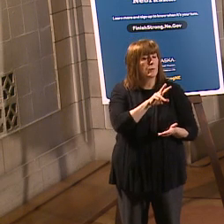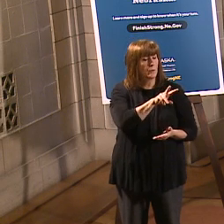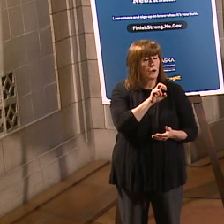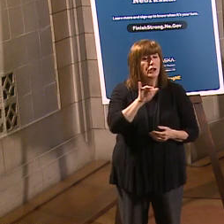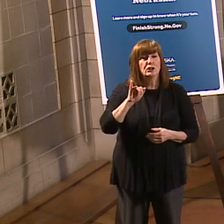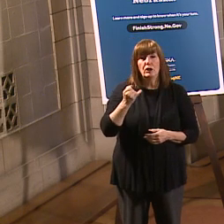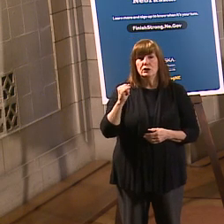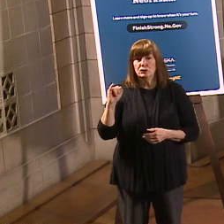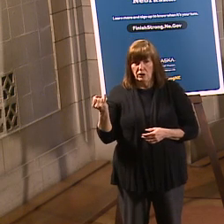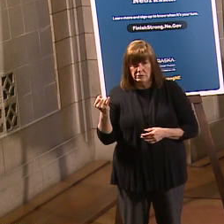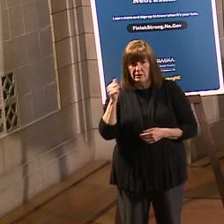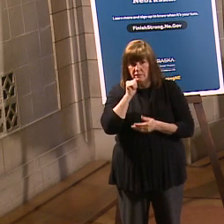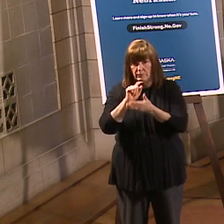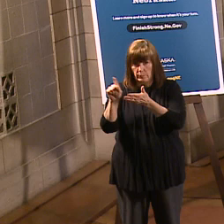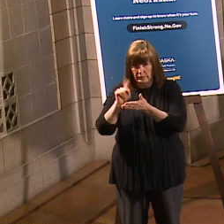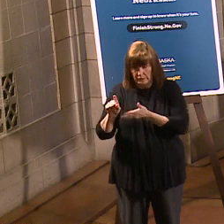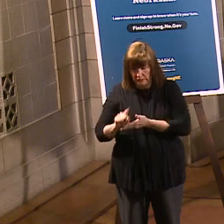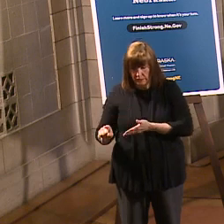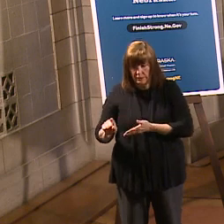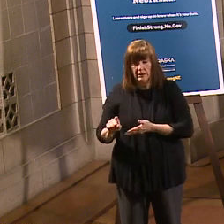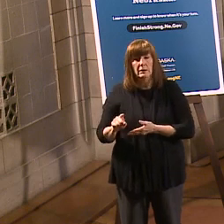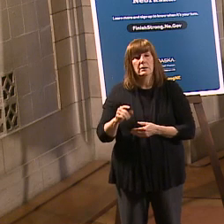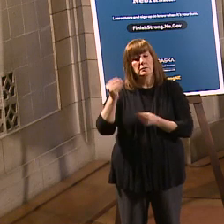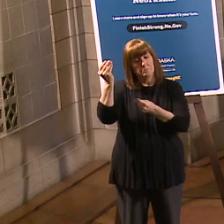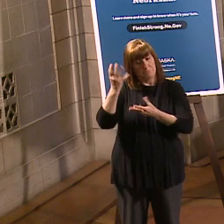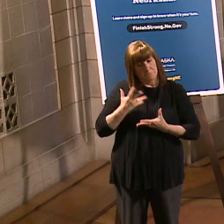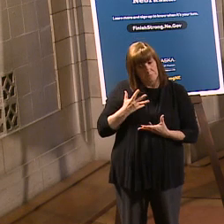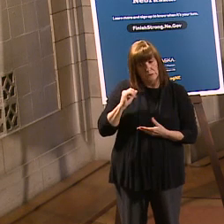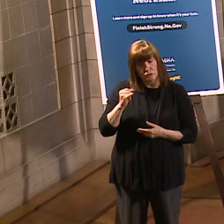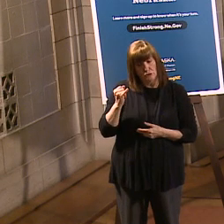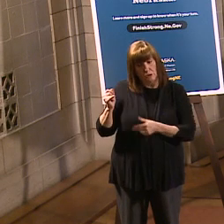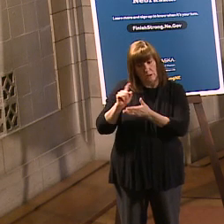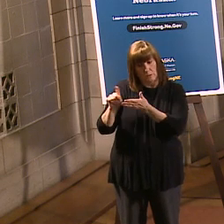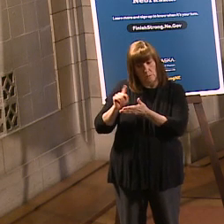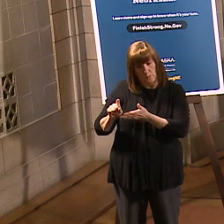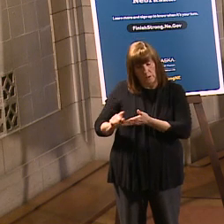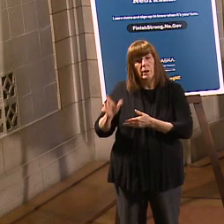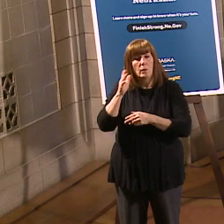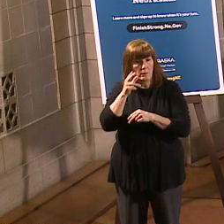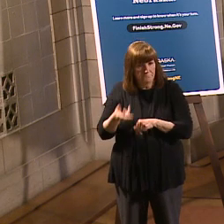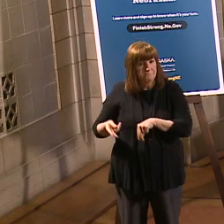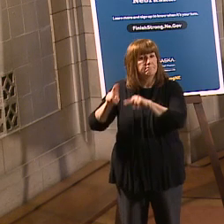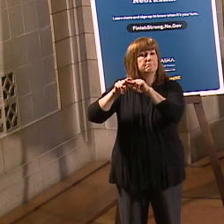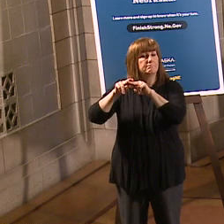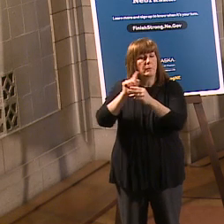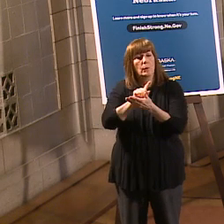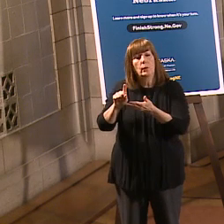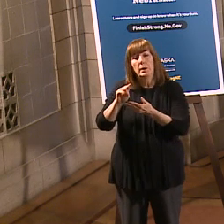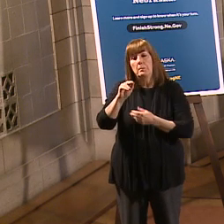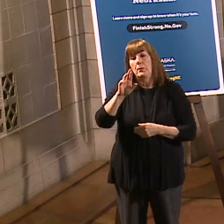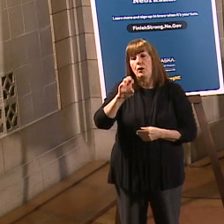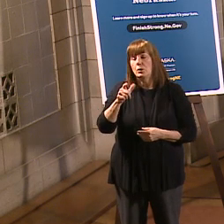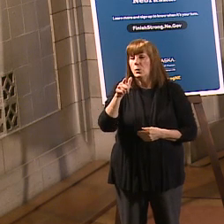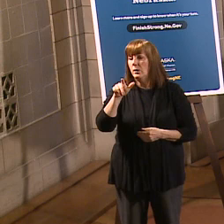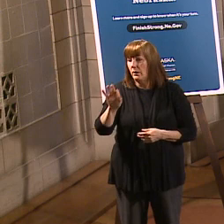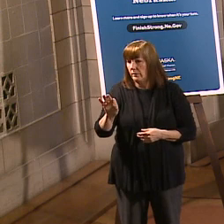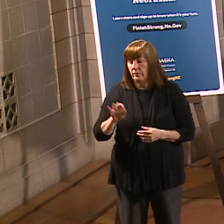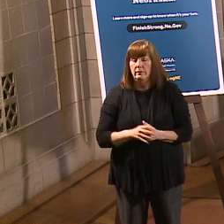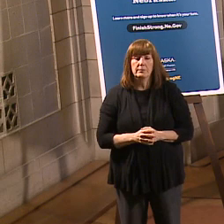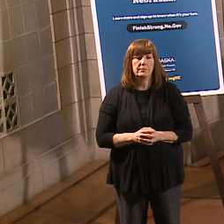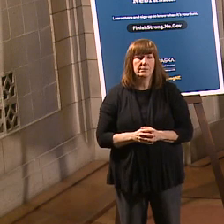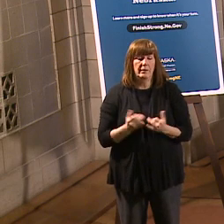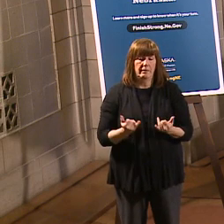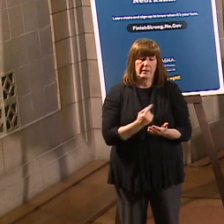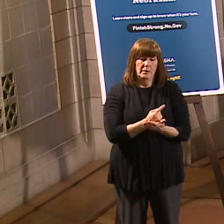of Johnson & Johnson each week and are told that Johnson & Johnson weekly allocation will increase the week of March 29th.